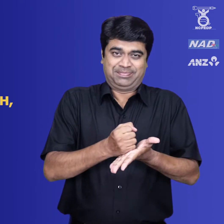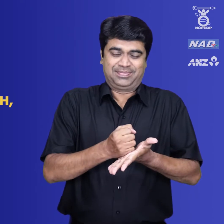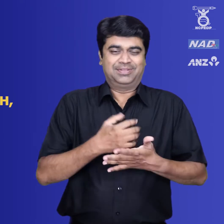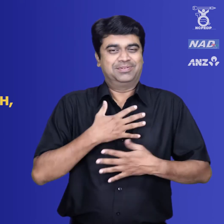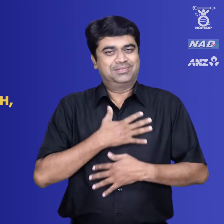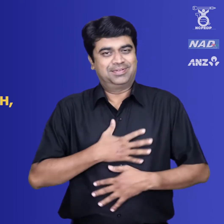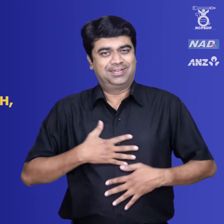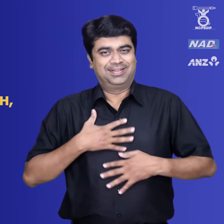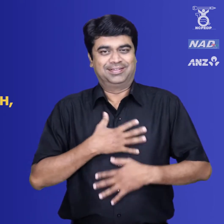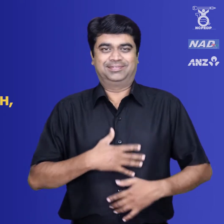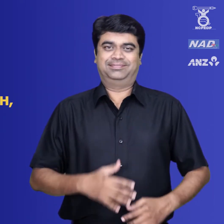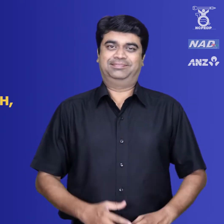Recreation.